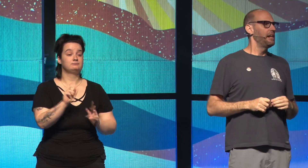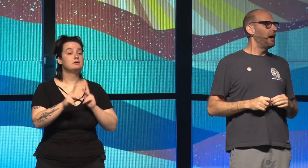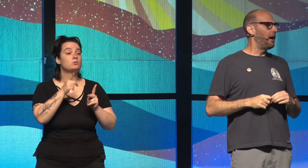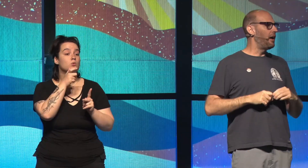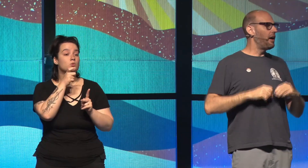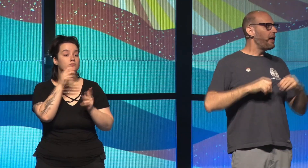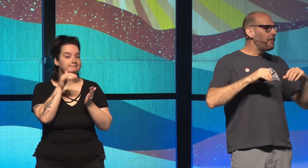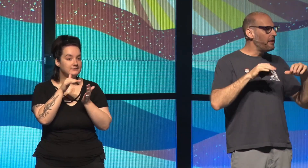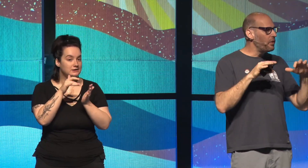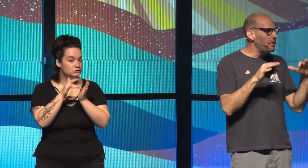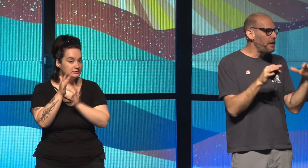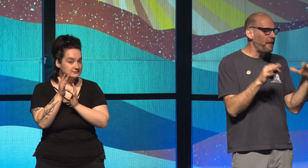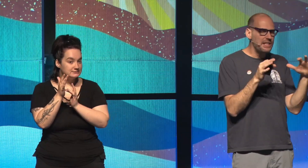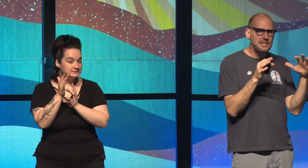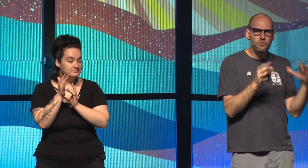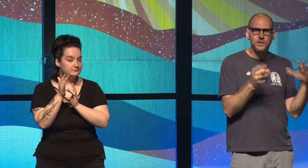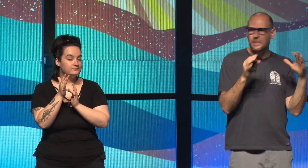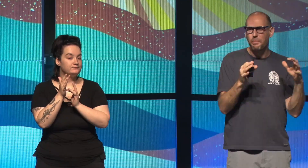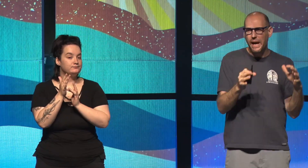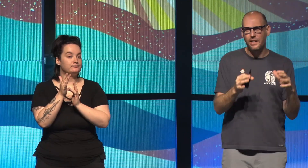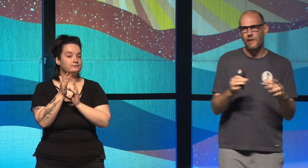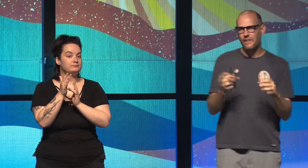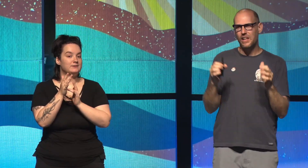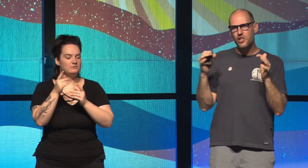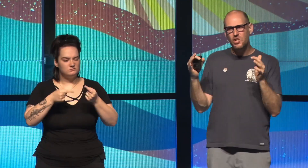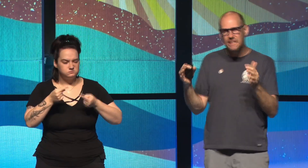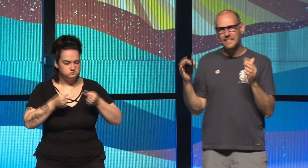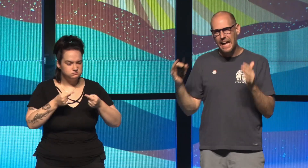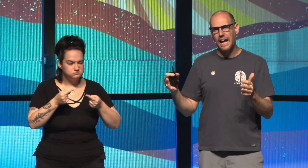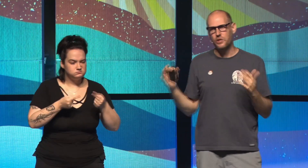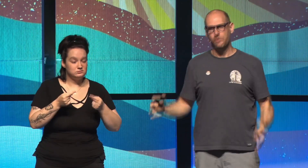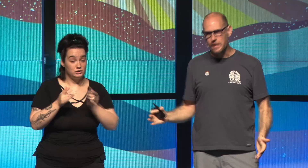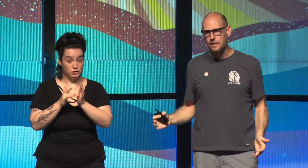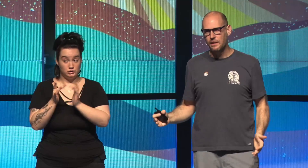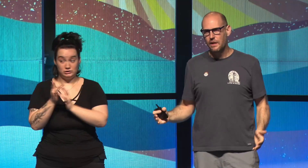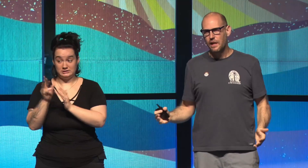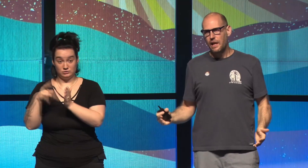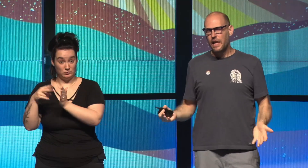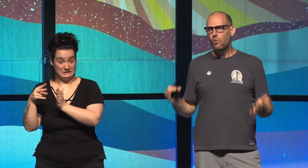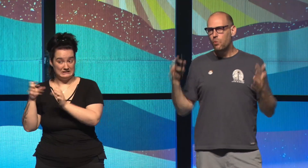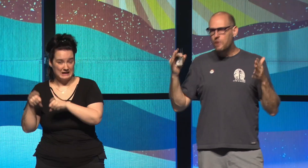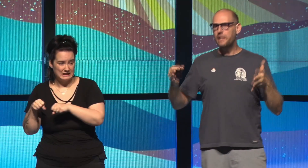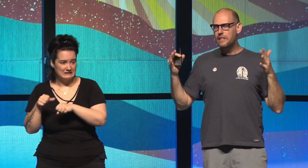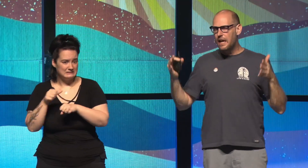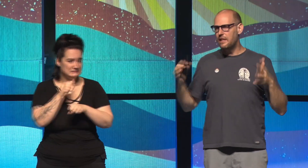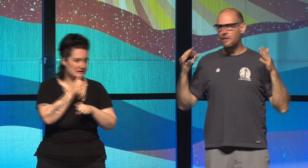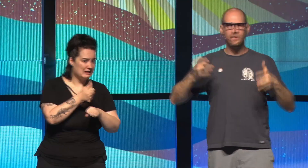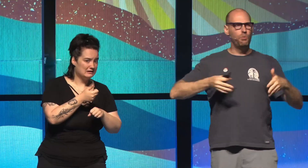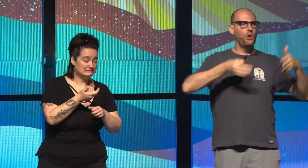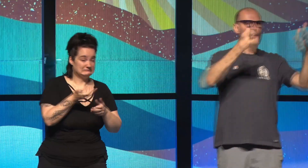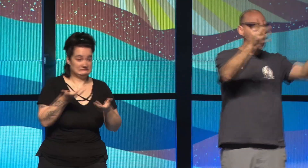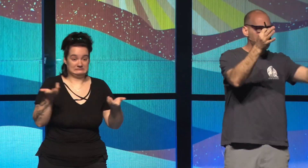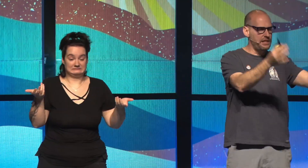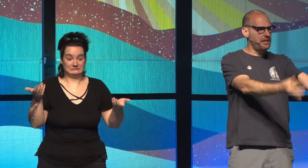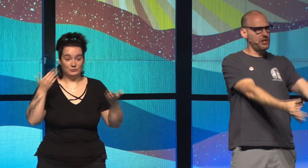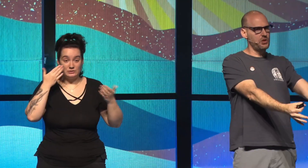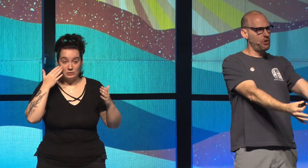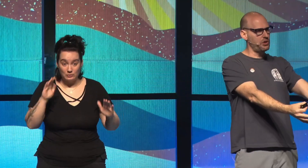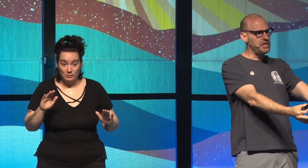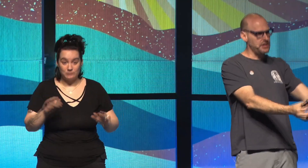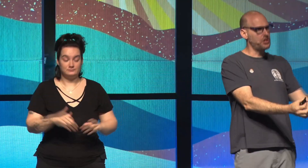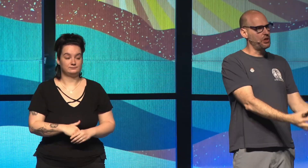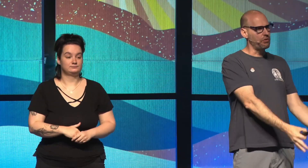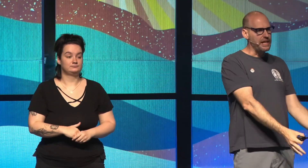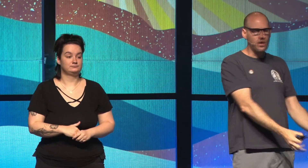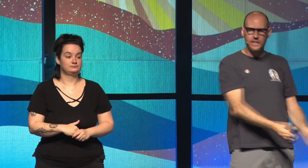Jesus, have this real debate around like, could Jesus actually read? Like, would we say that it was more likely that the